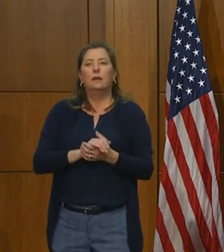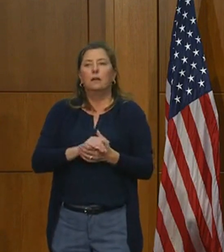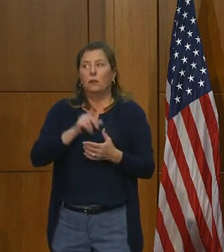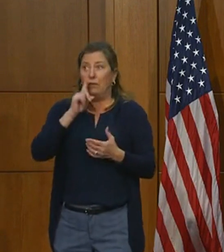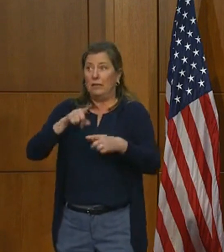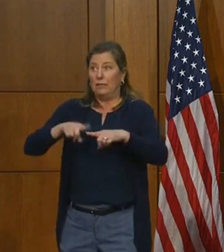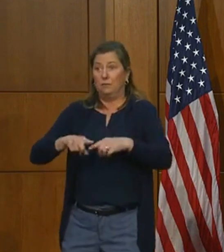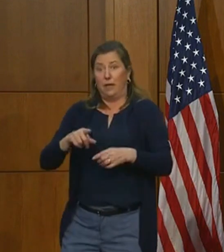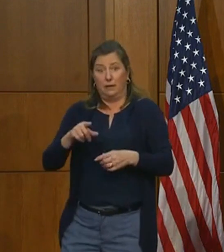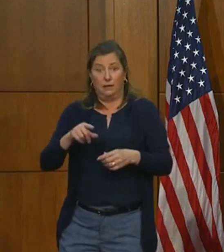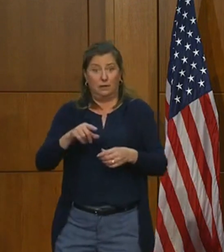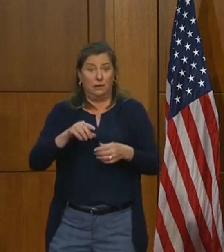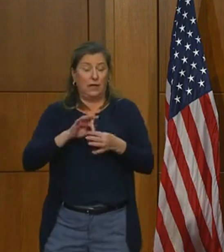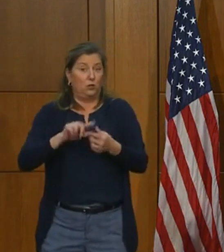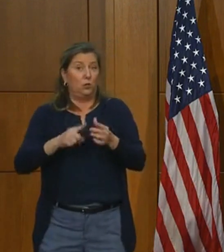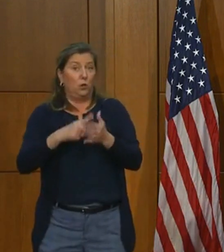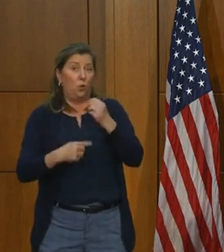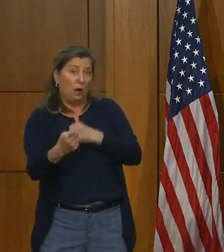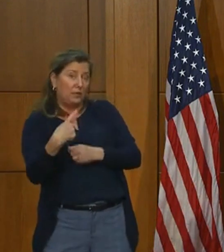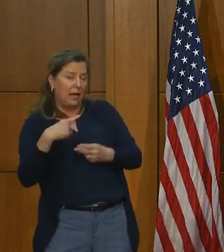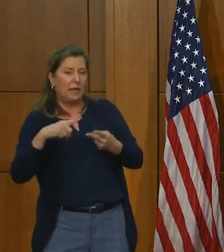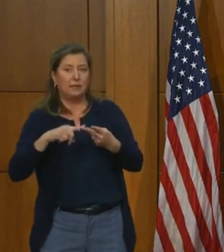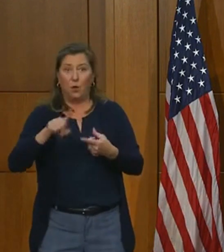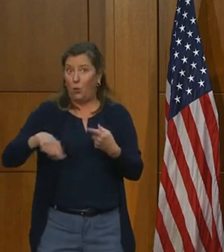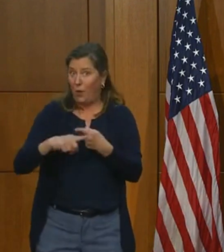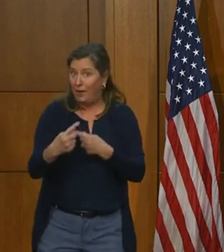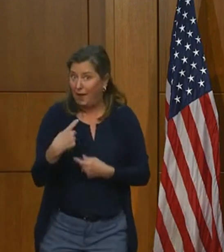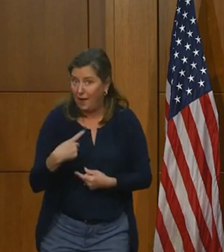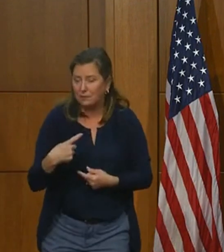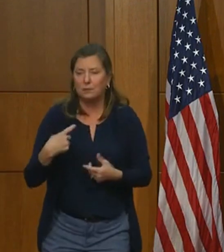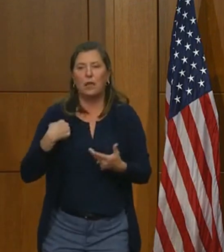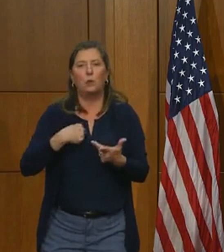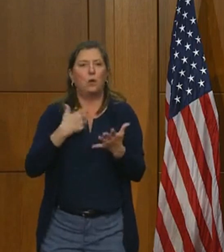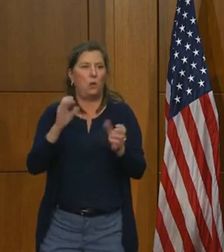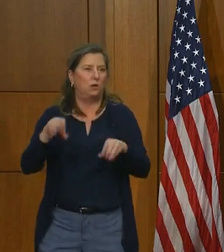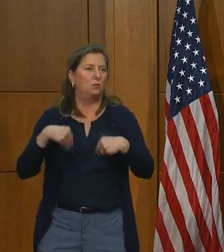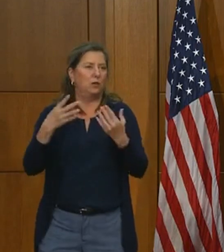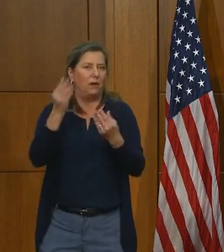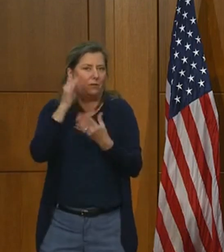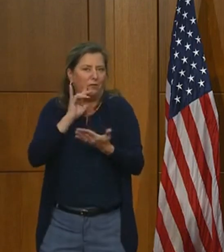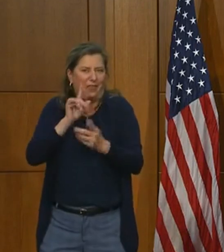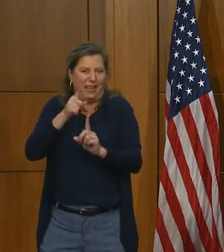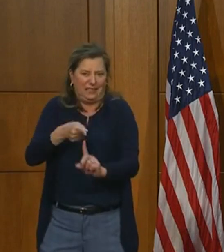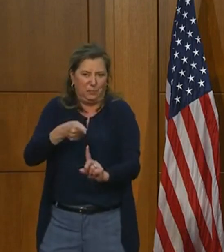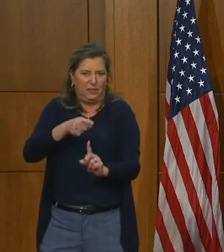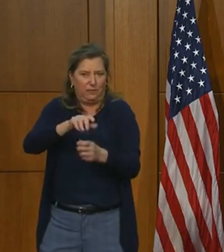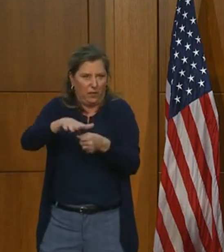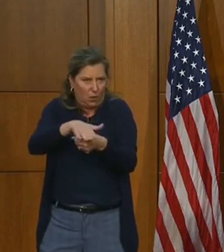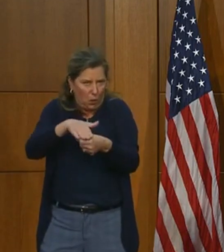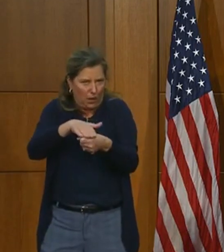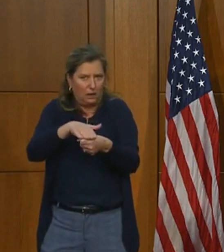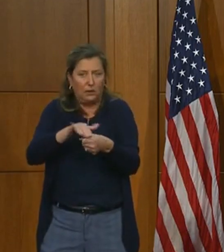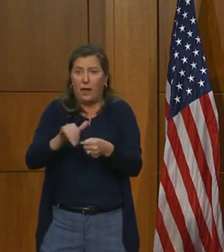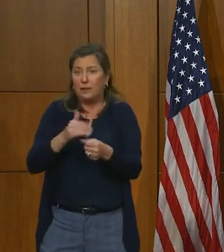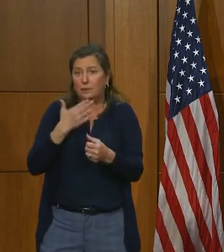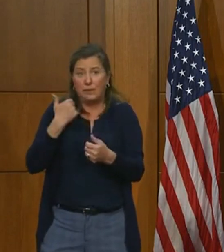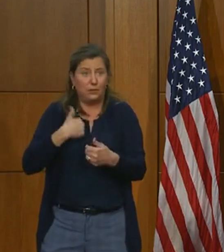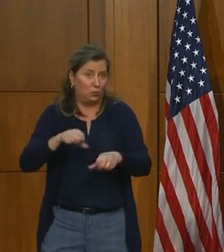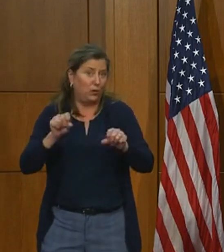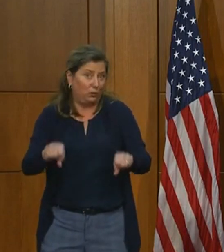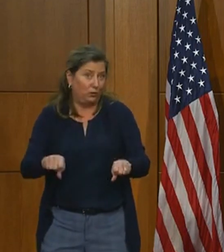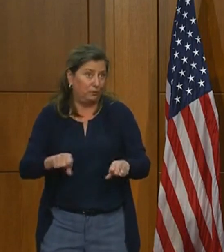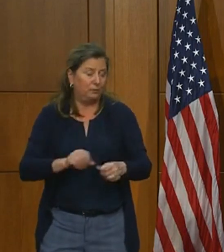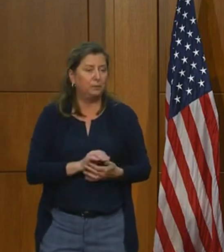that was asked, when it was asked, and our desire to provide the information for that locality as accurately as we